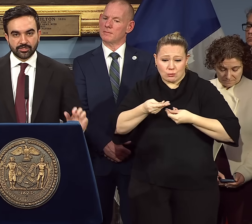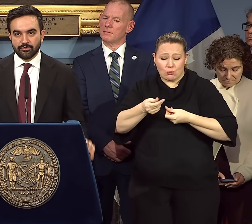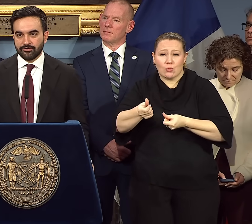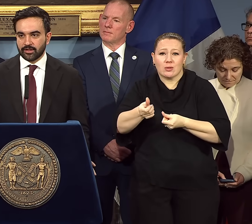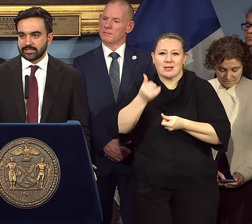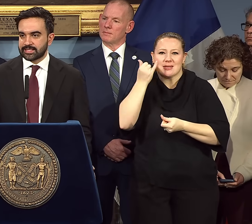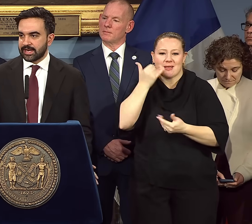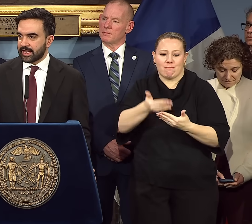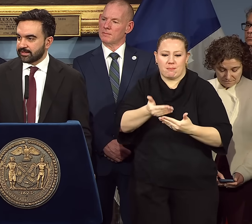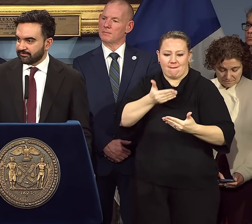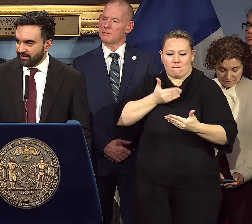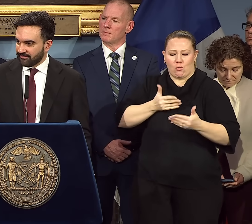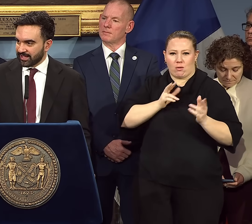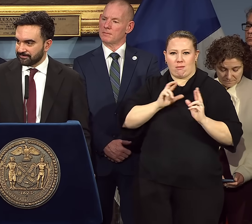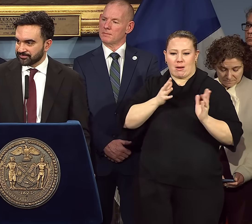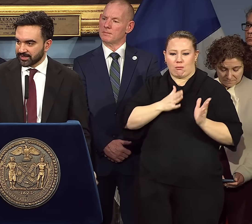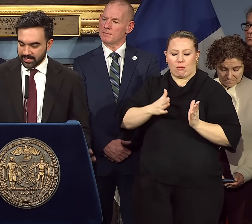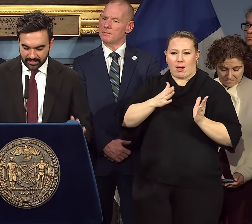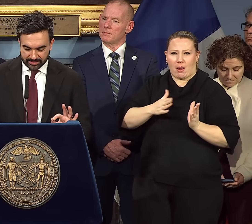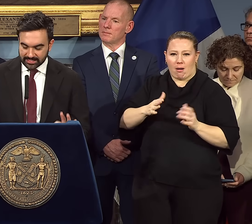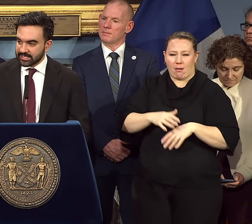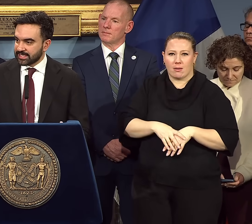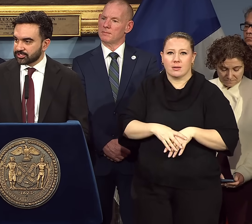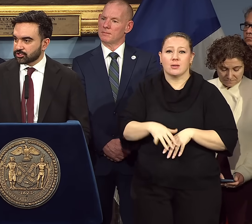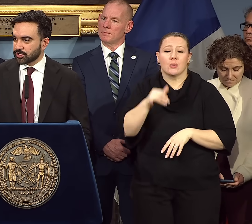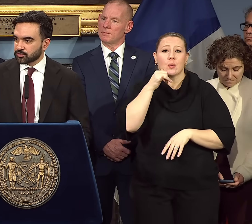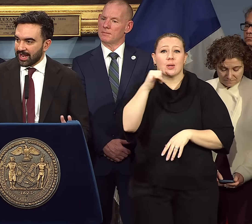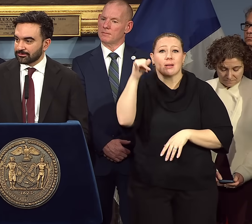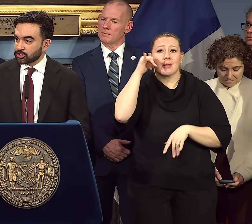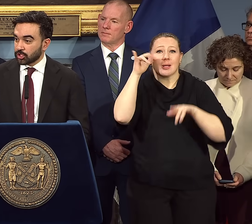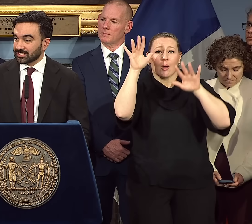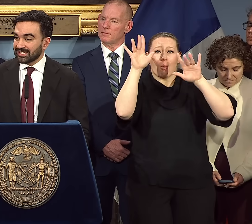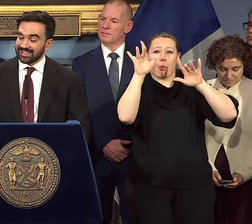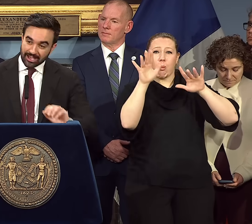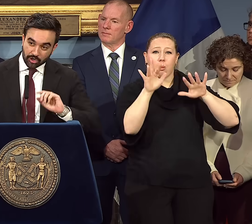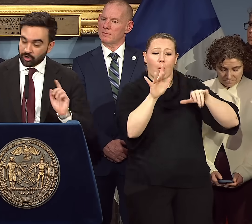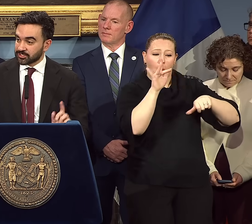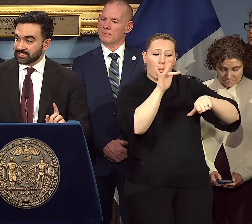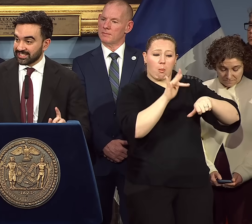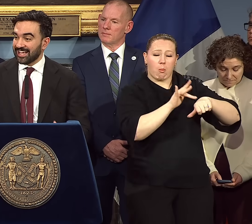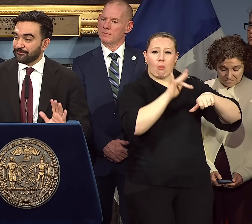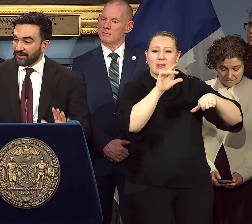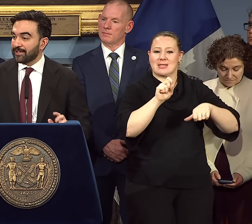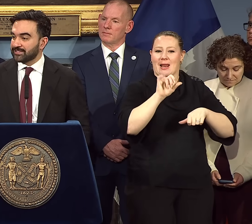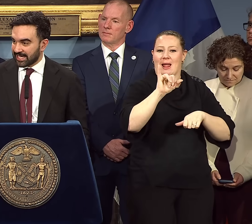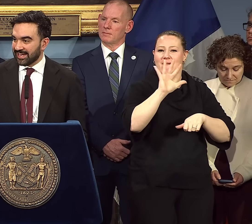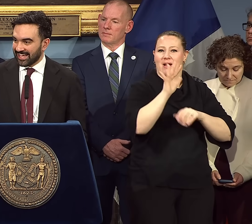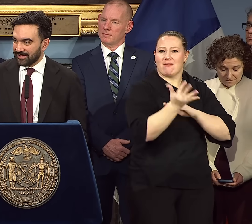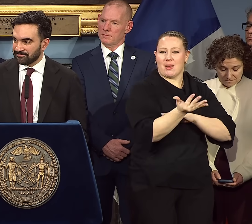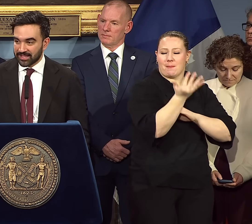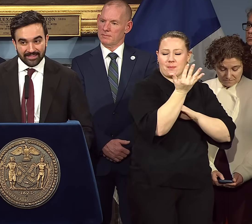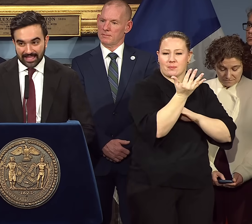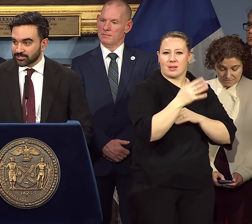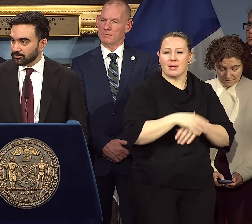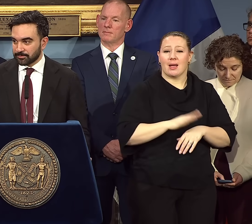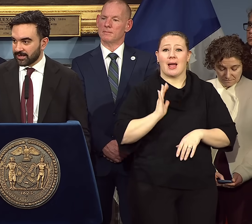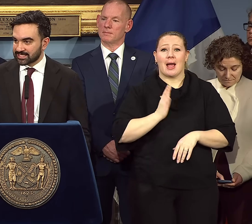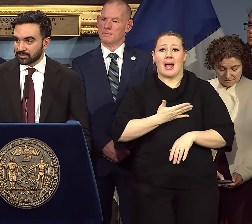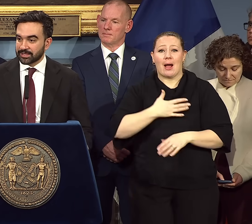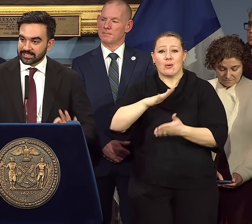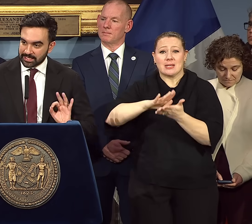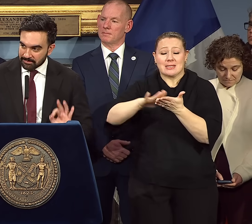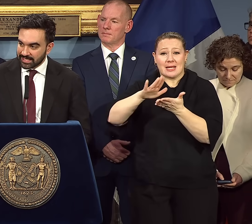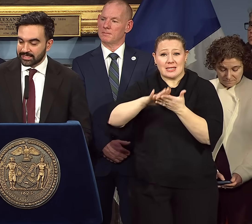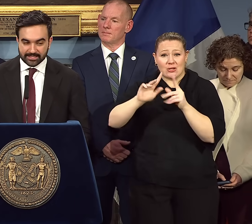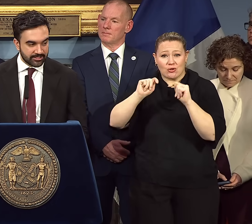the first snowfall hit Staten Island at 5 a.m. Sanitation trucks were out salting across the city at 5:10 a.m. That's only